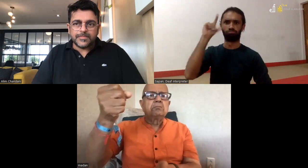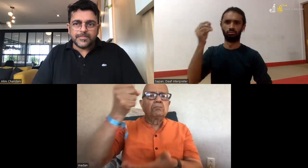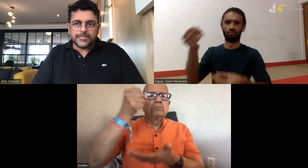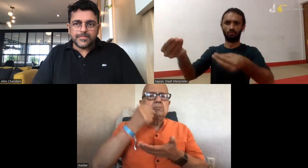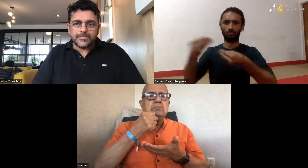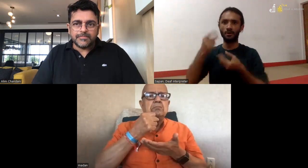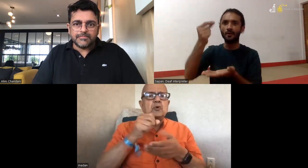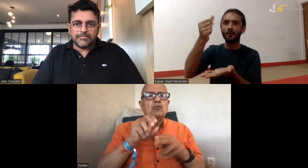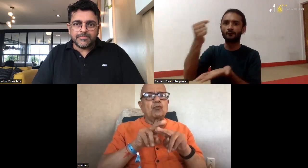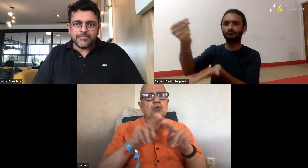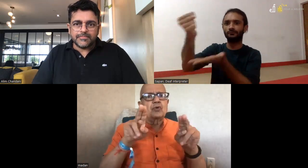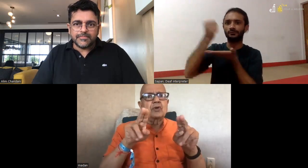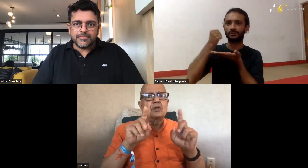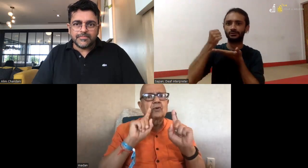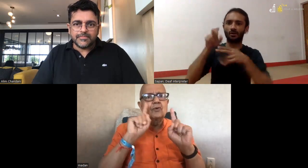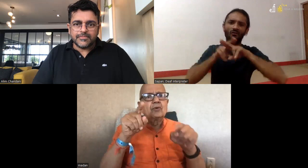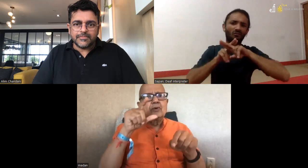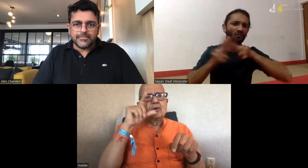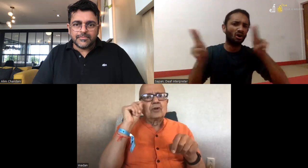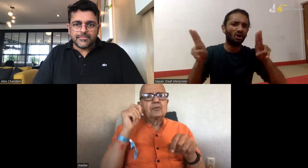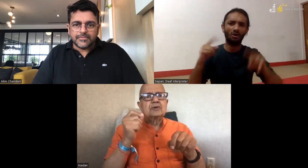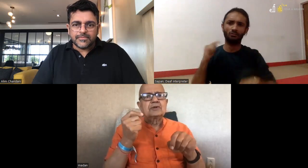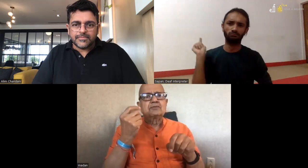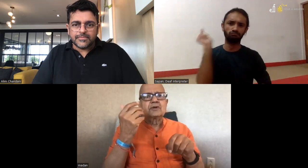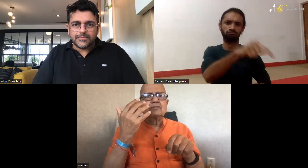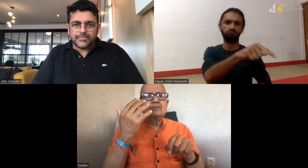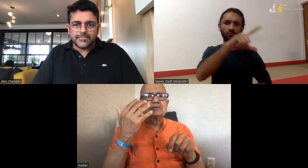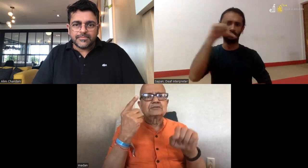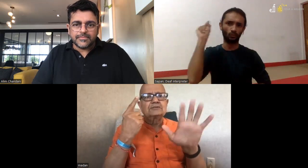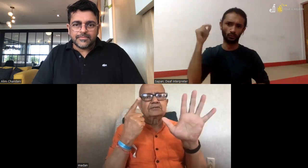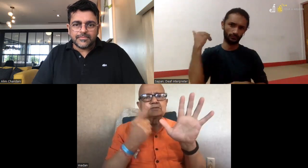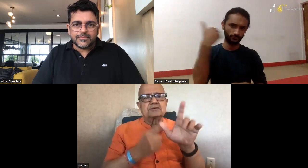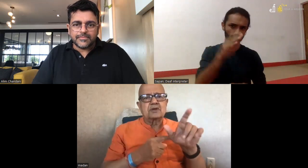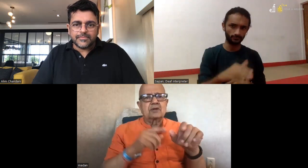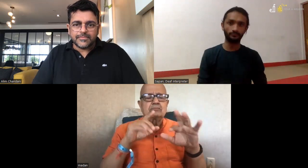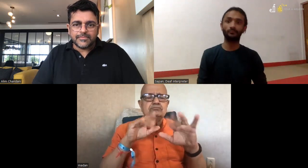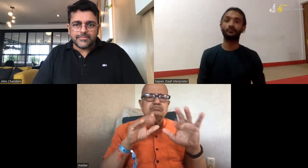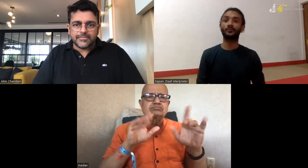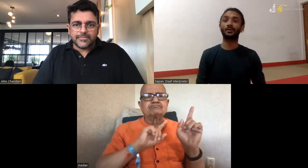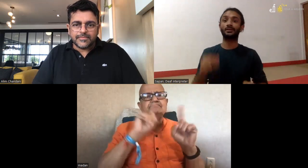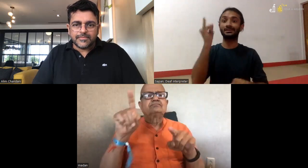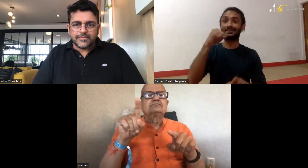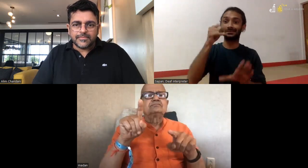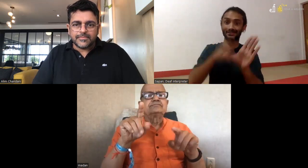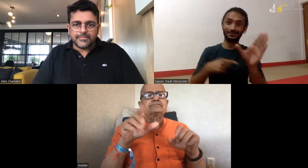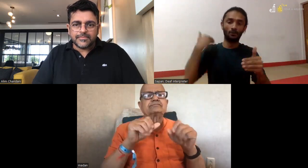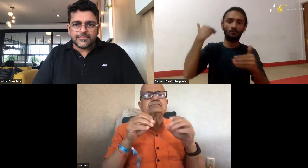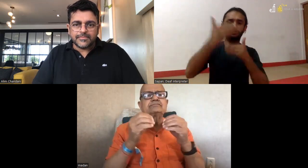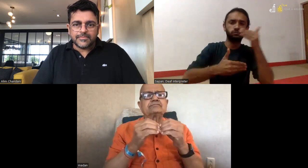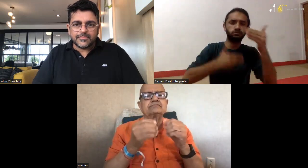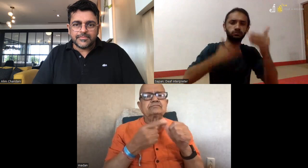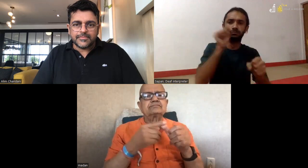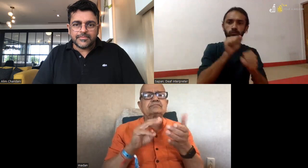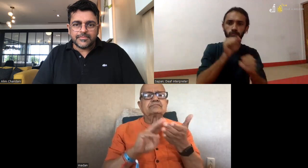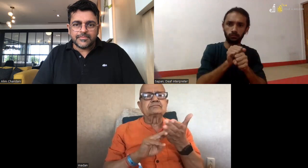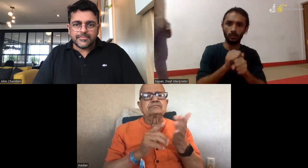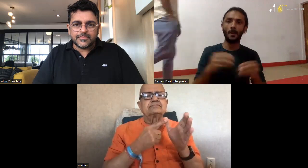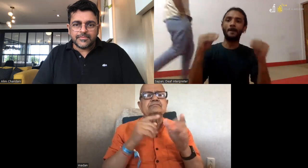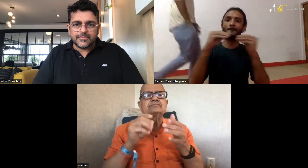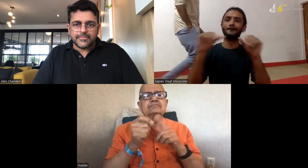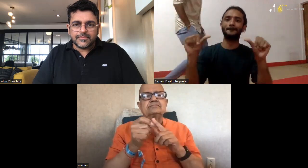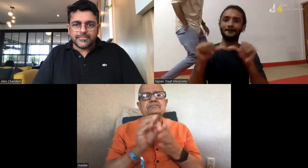And I wrote an exam, and I got a full grant to go to Gallaudet University and study.